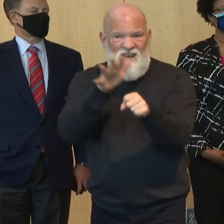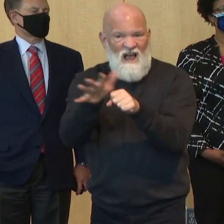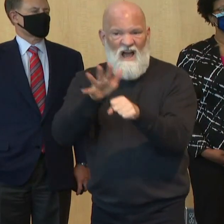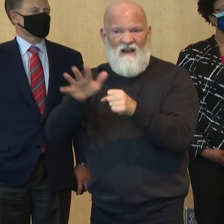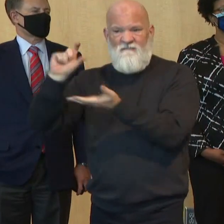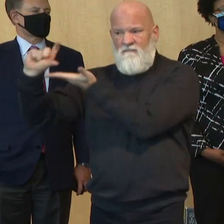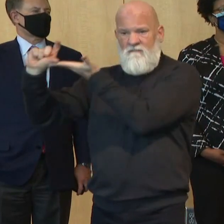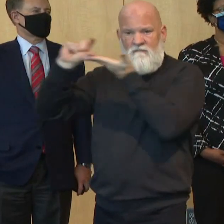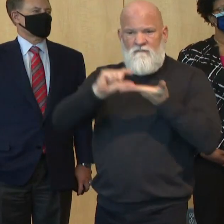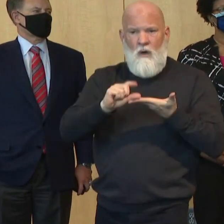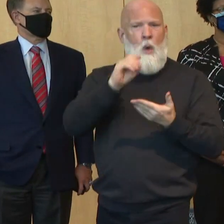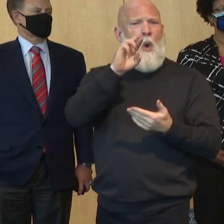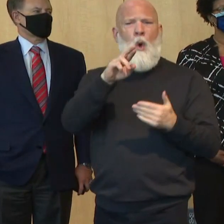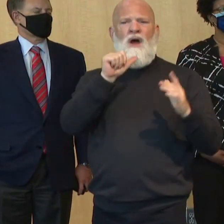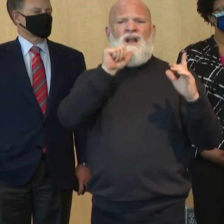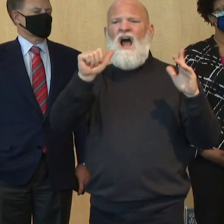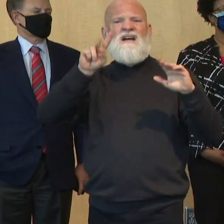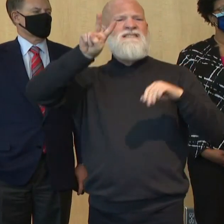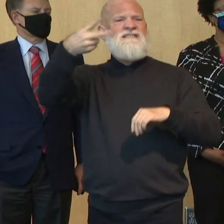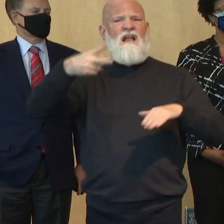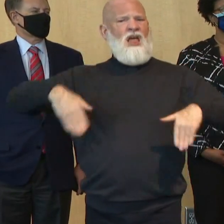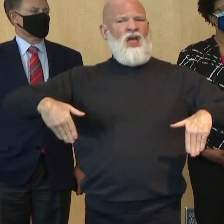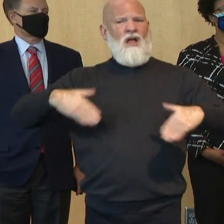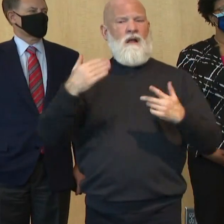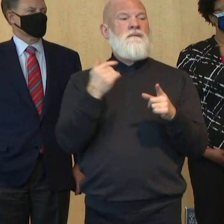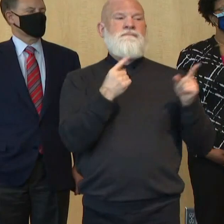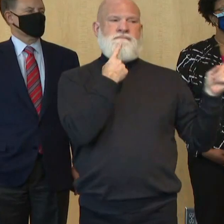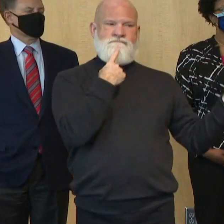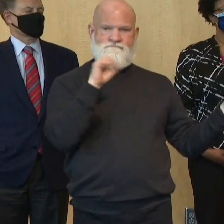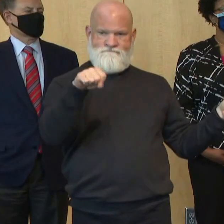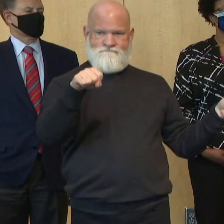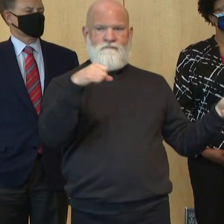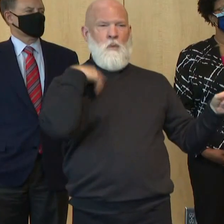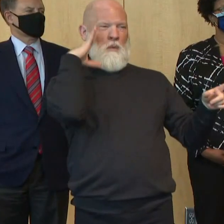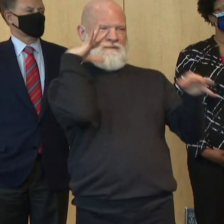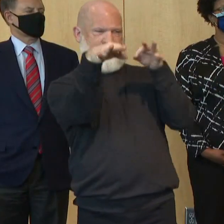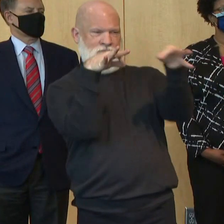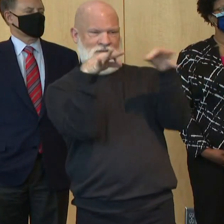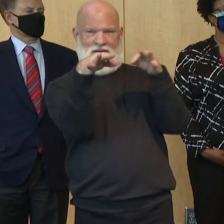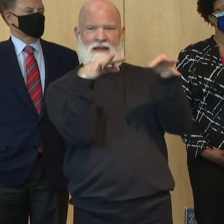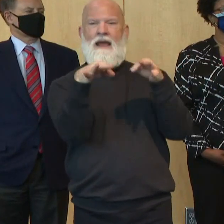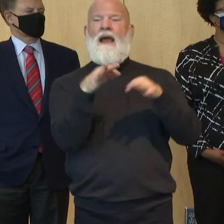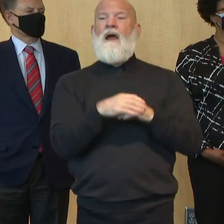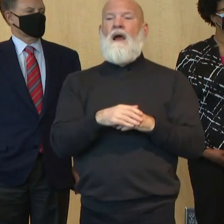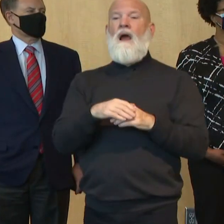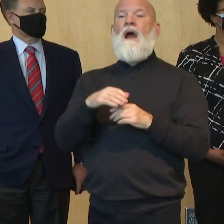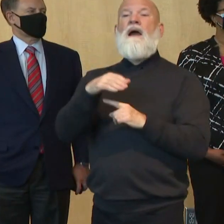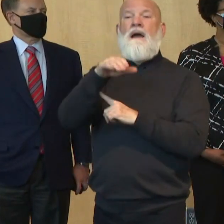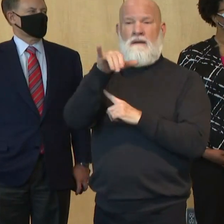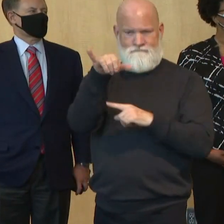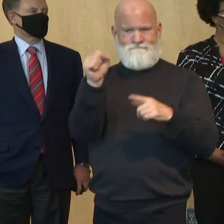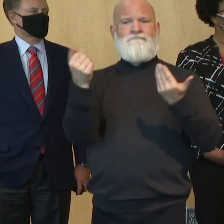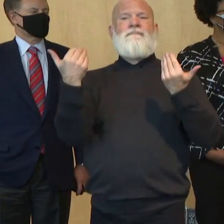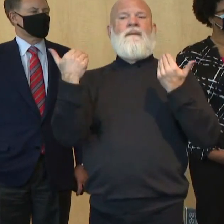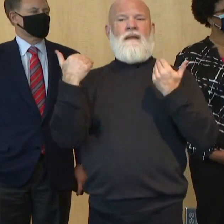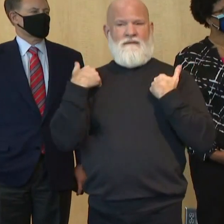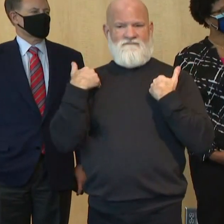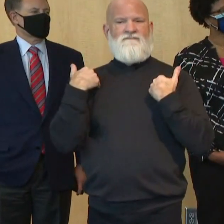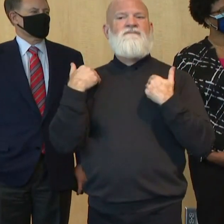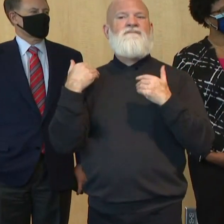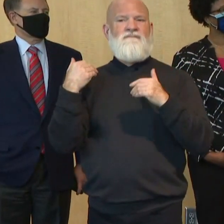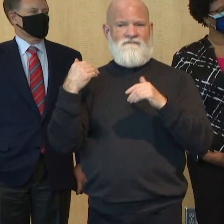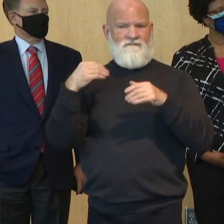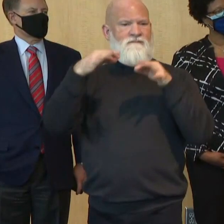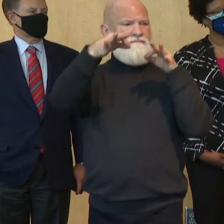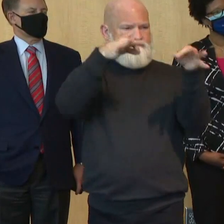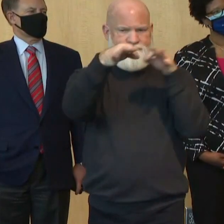this yesterday with our folks in Athens, and I may let Dr. Paxton speak to this because she can probably give you the real-world example right here